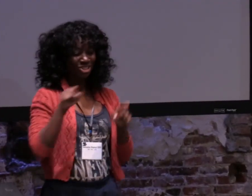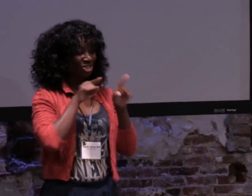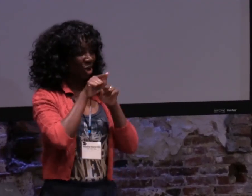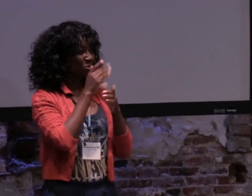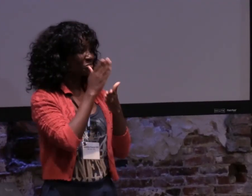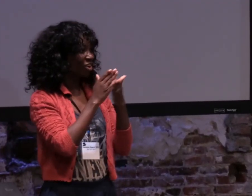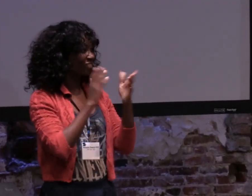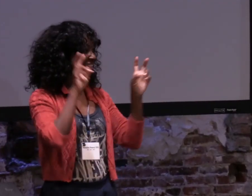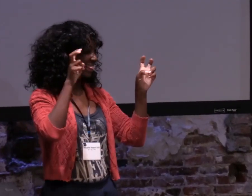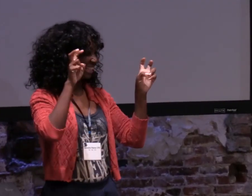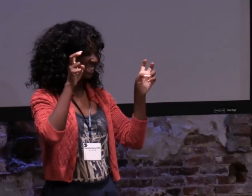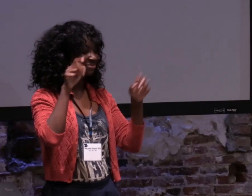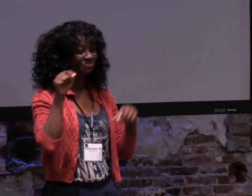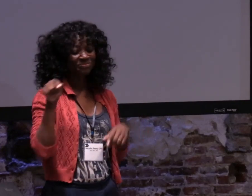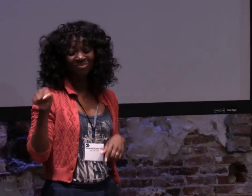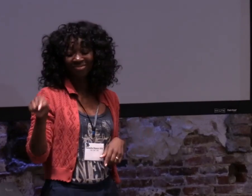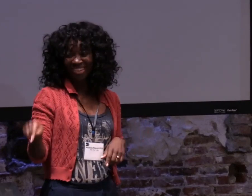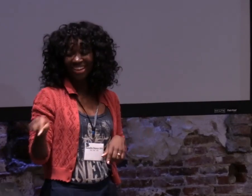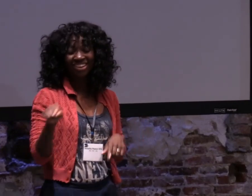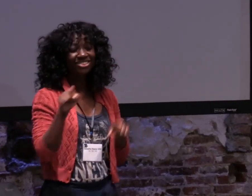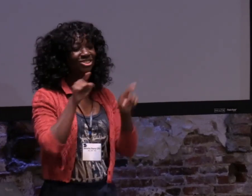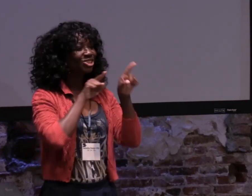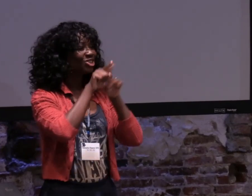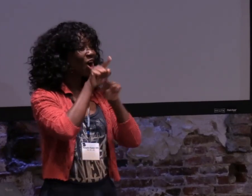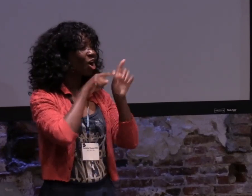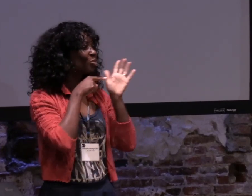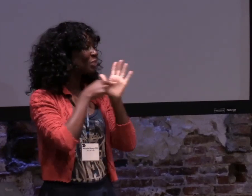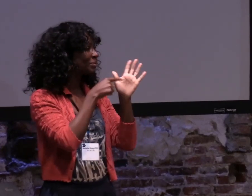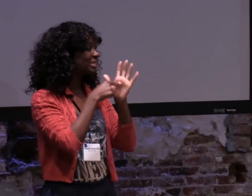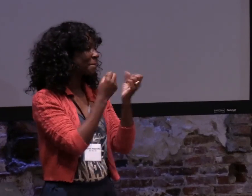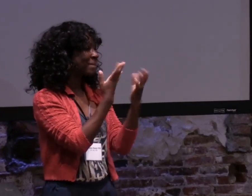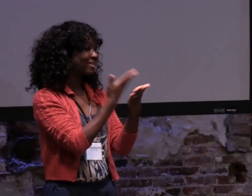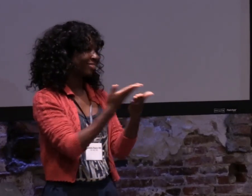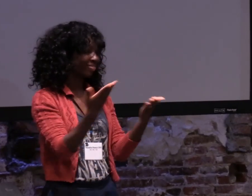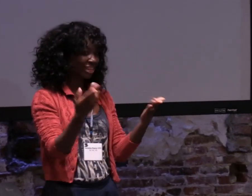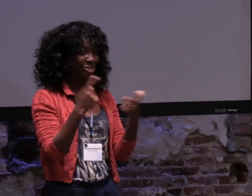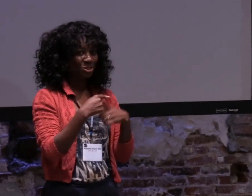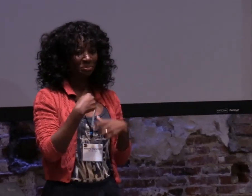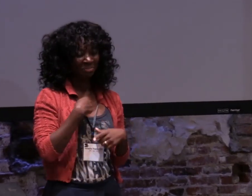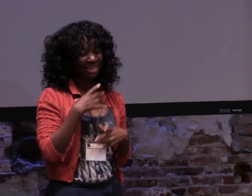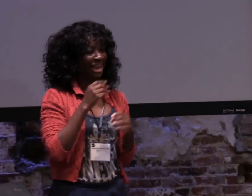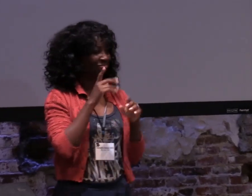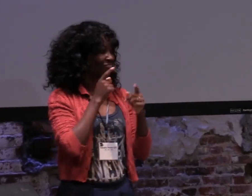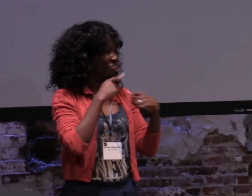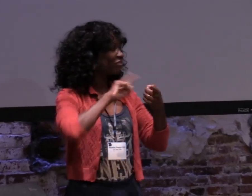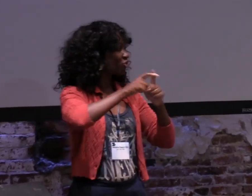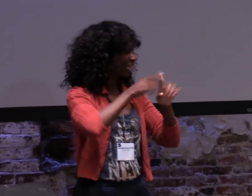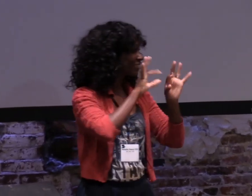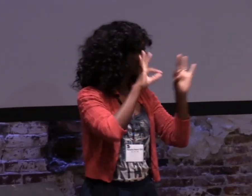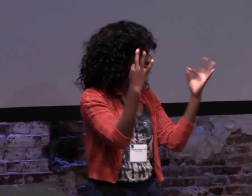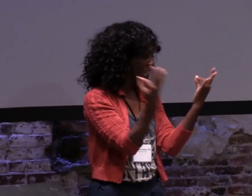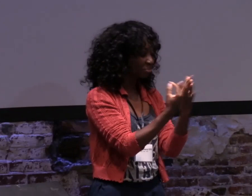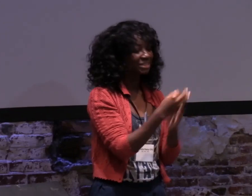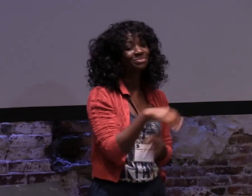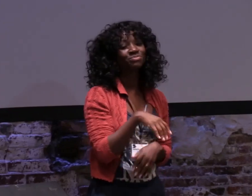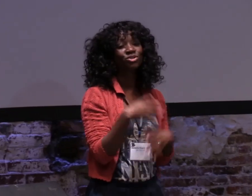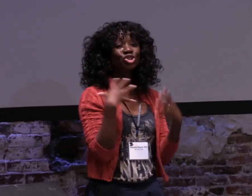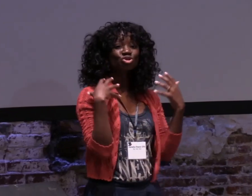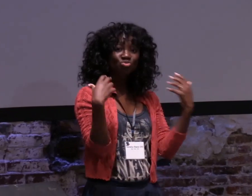I was just married 3 weeks ago, and this is part of the decorations for my wedding. It represents many things to me: friends